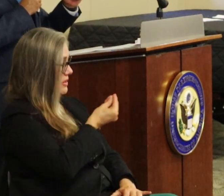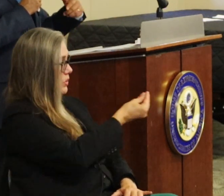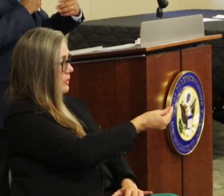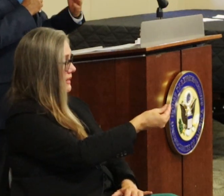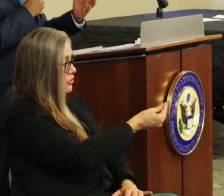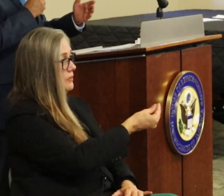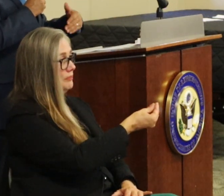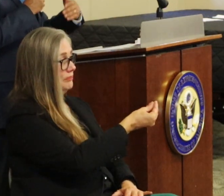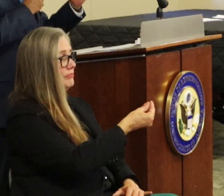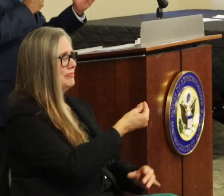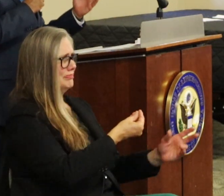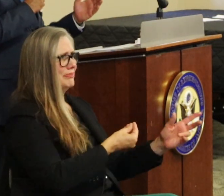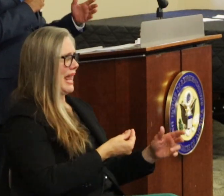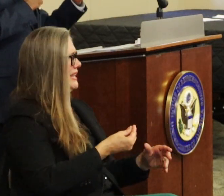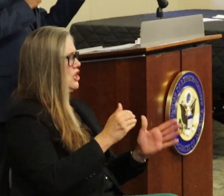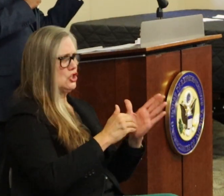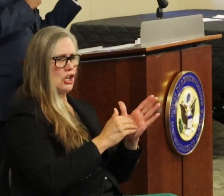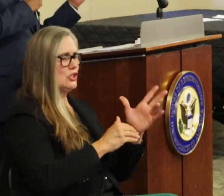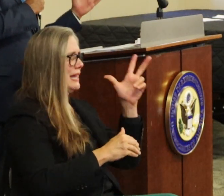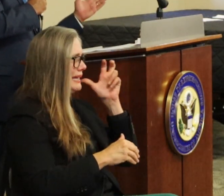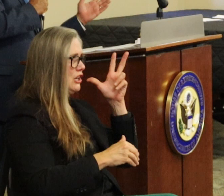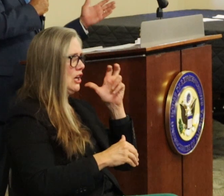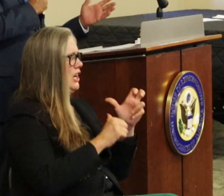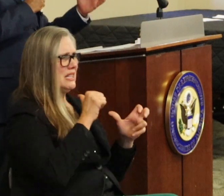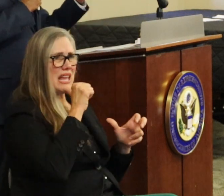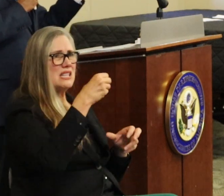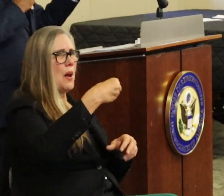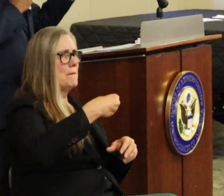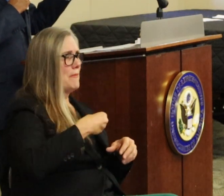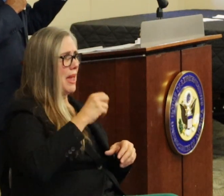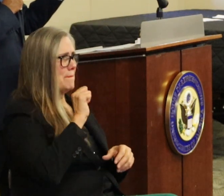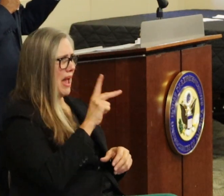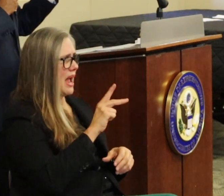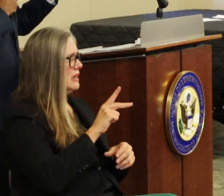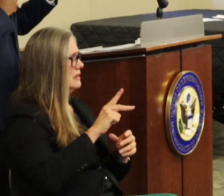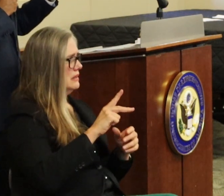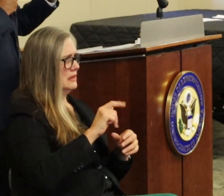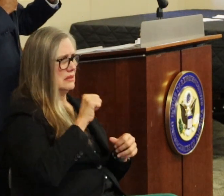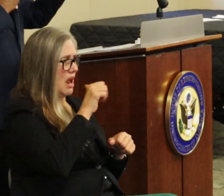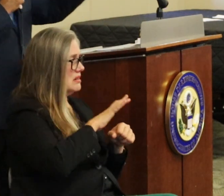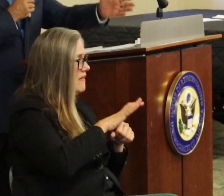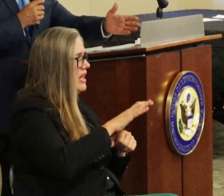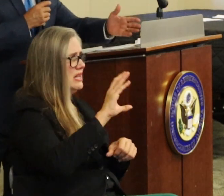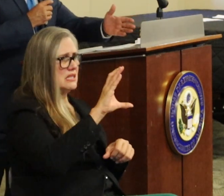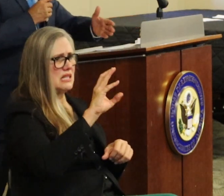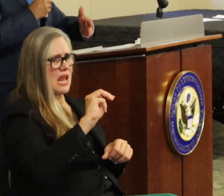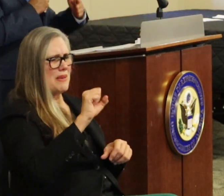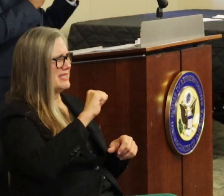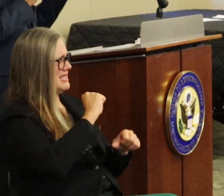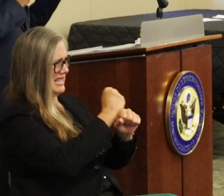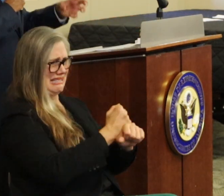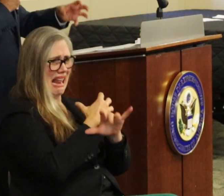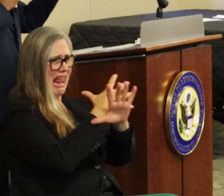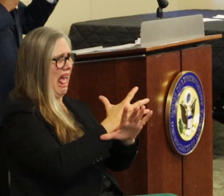And believe me, I hear from doctors, we're not getting proper reimbursement. CMS is not allowing telehealth